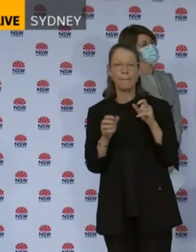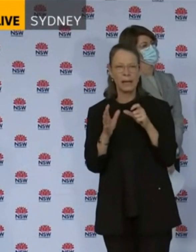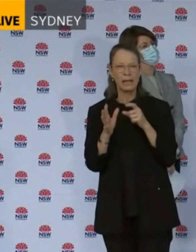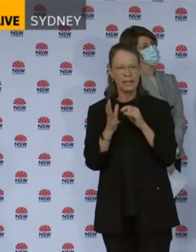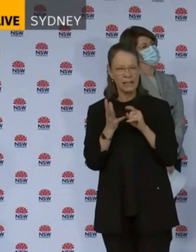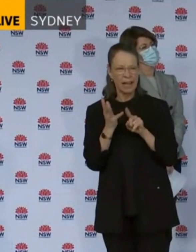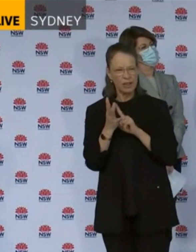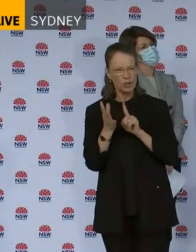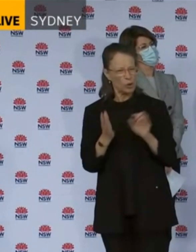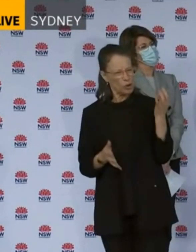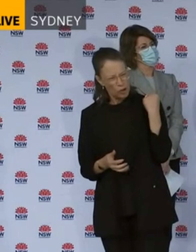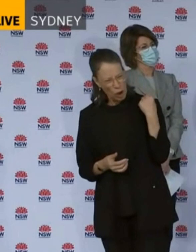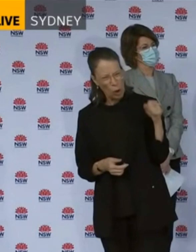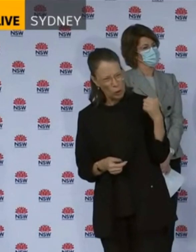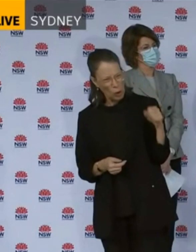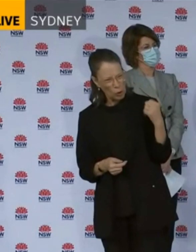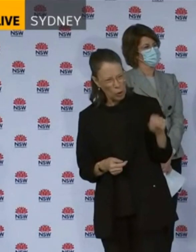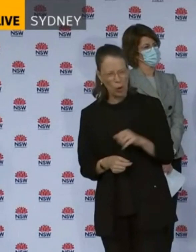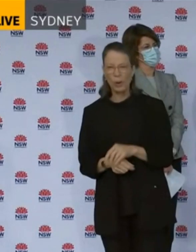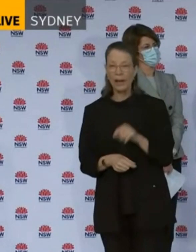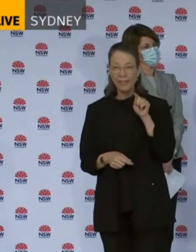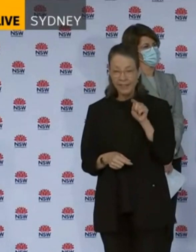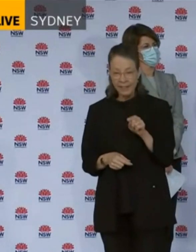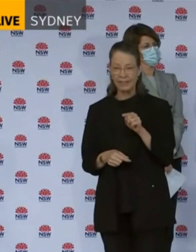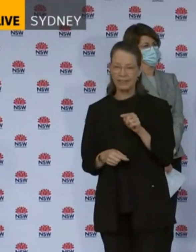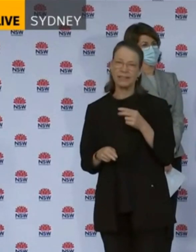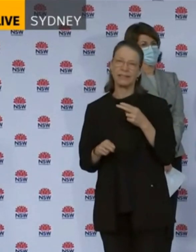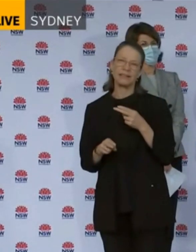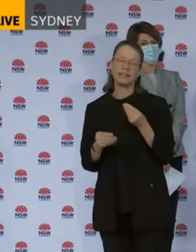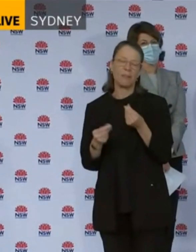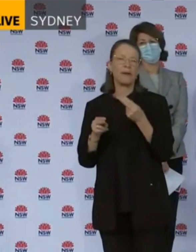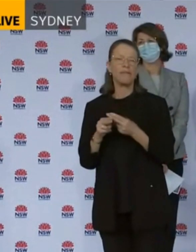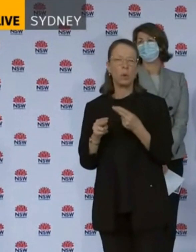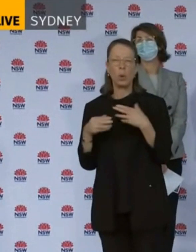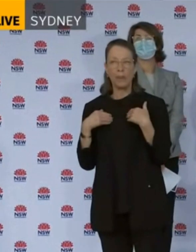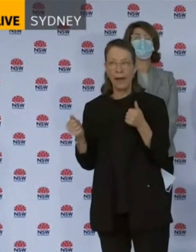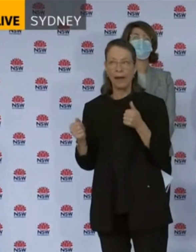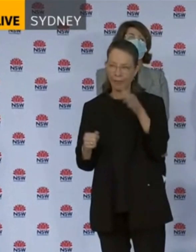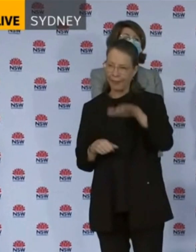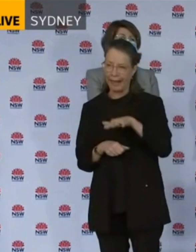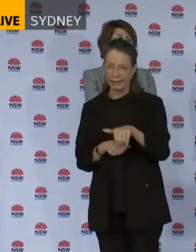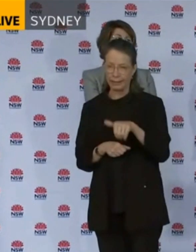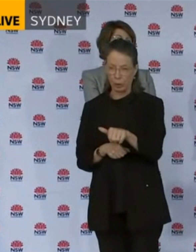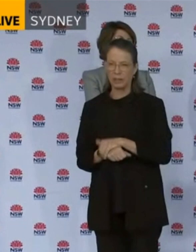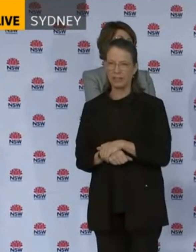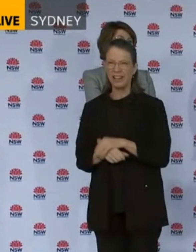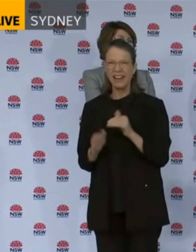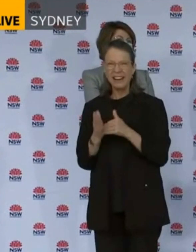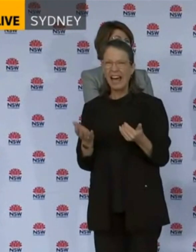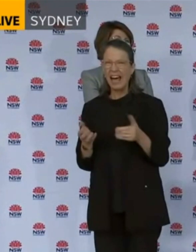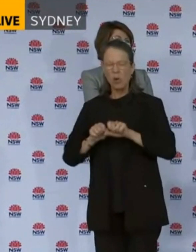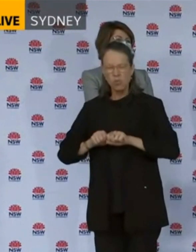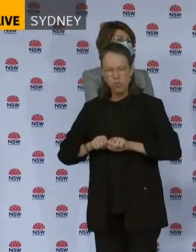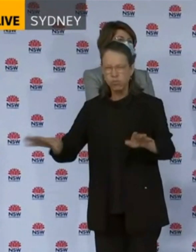These are matters for our health experts. And can I make this point very clear? We are in the middle of a pandemic, and my priority